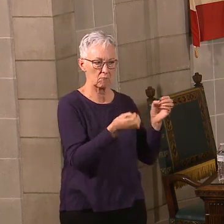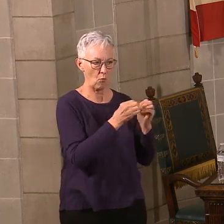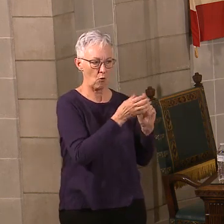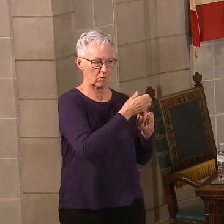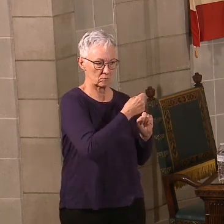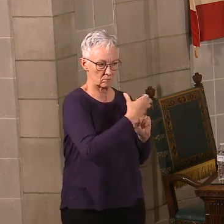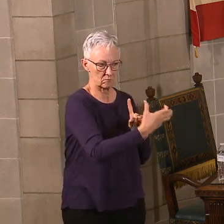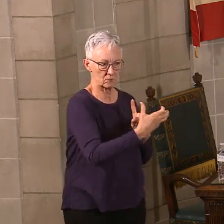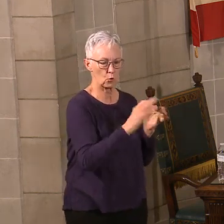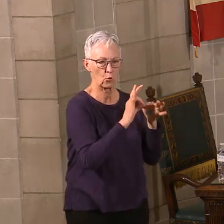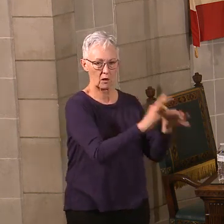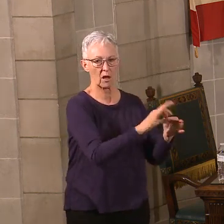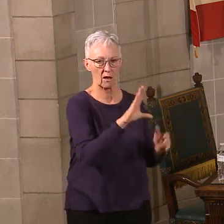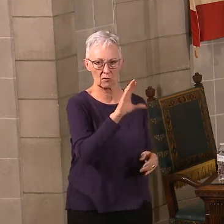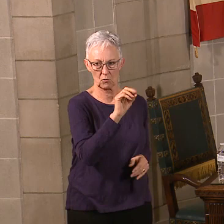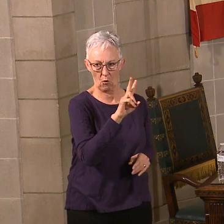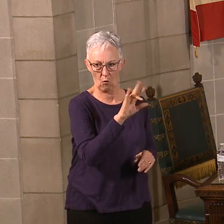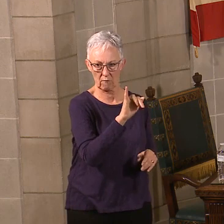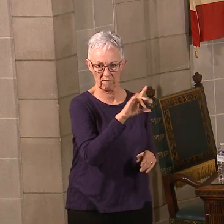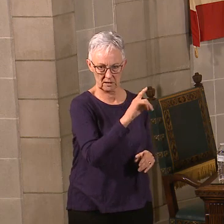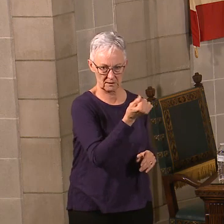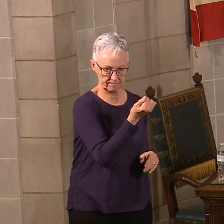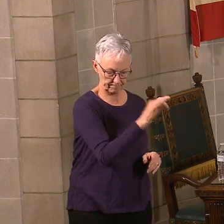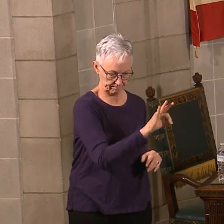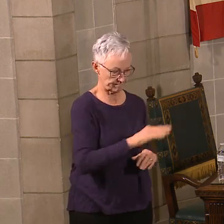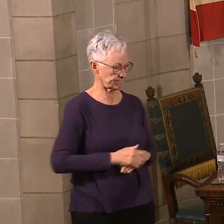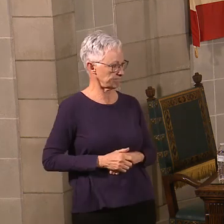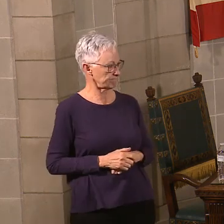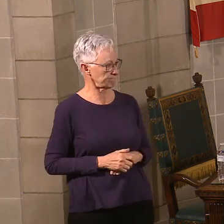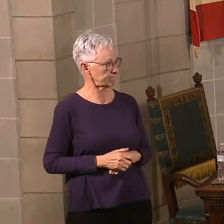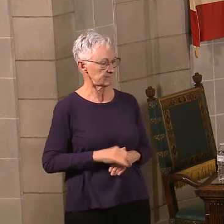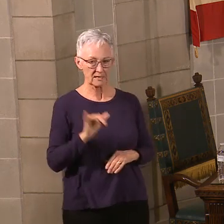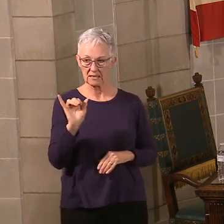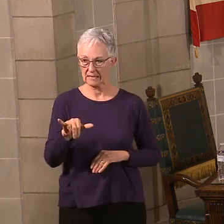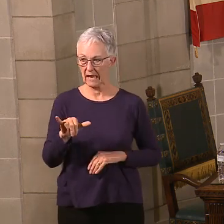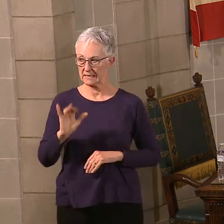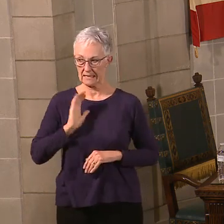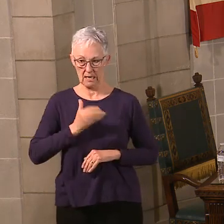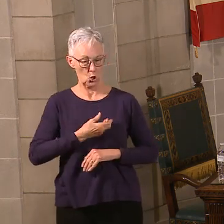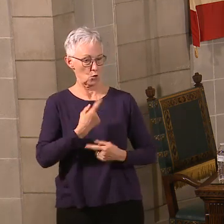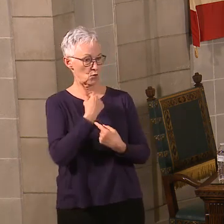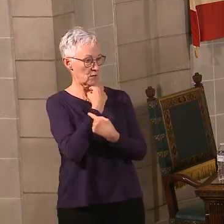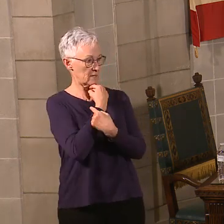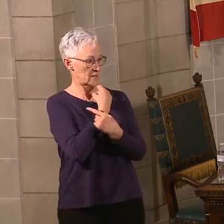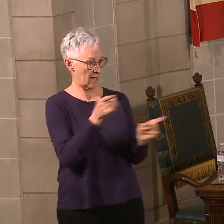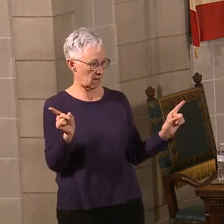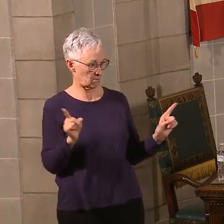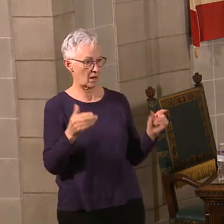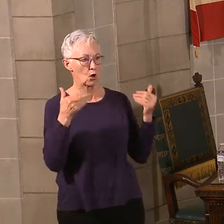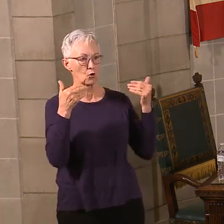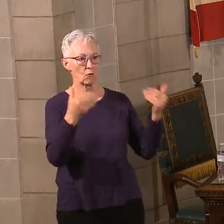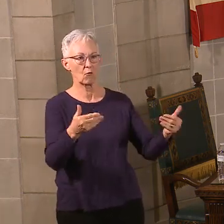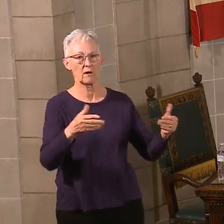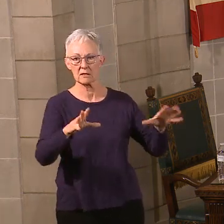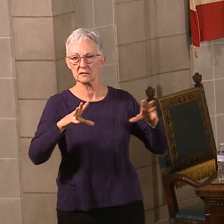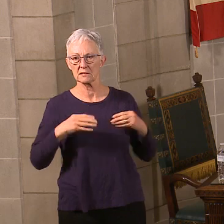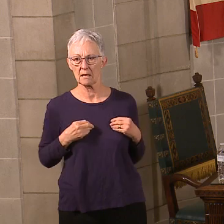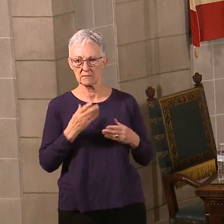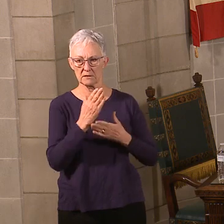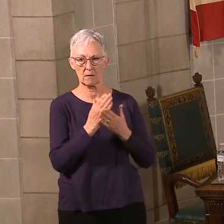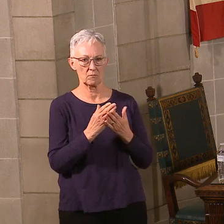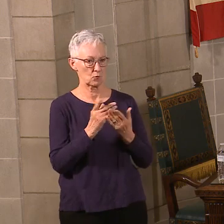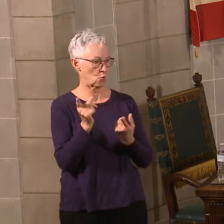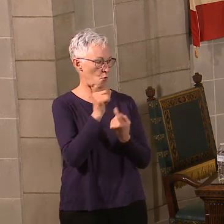9:30. Okay, so those are the announcements. And now we'll go ahead and get into the questions and answers